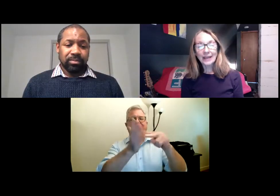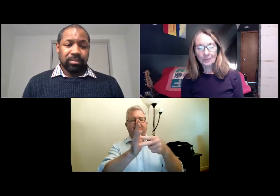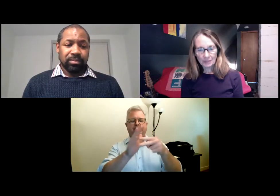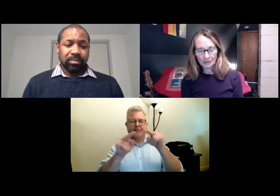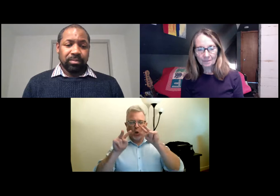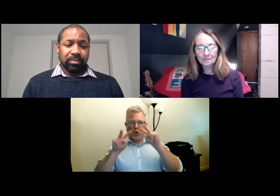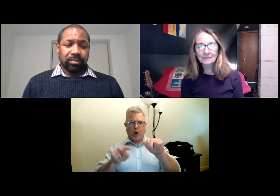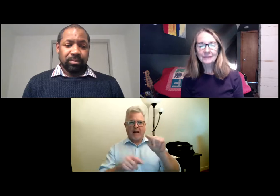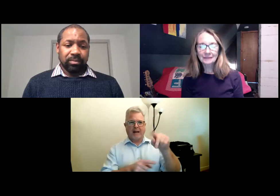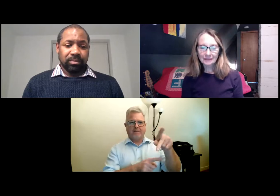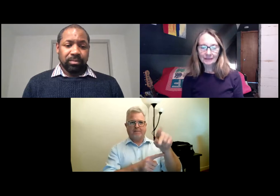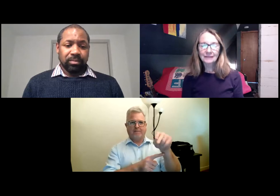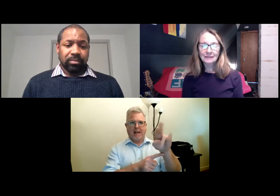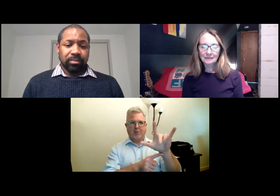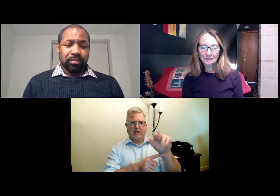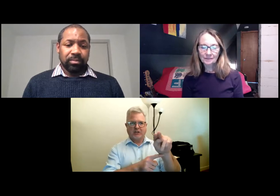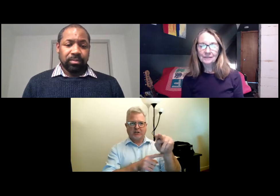per capita,